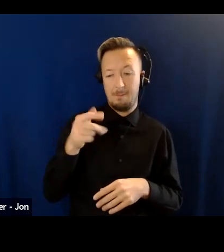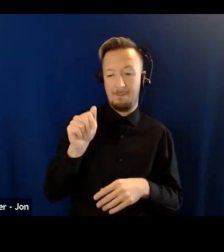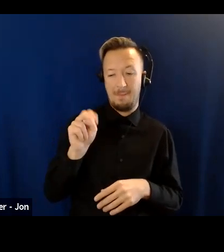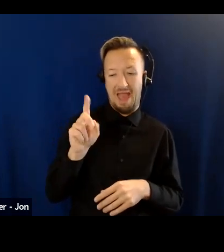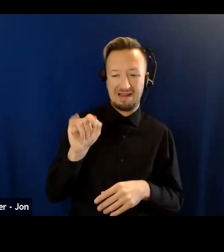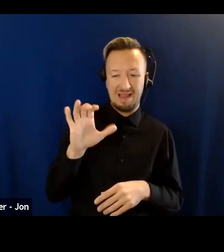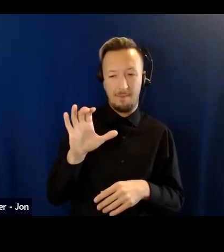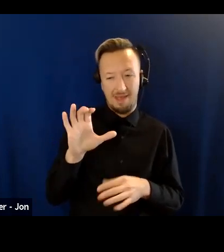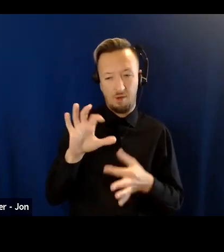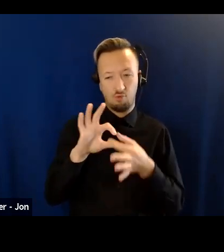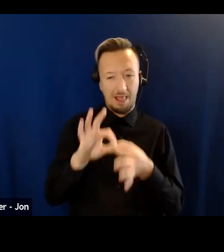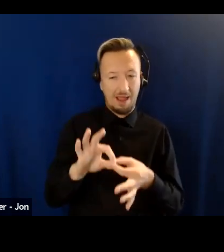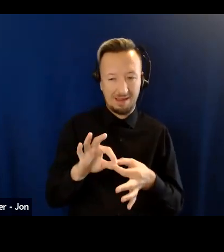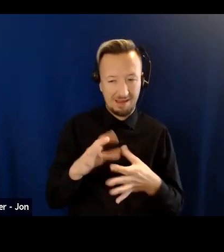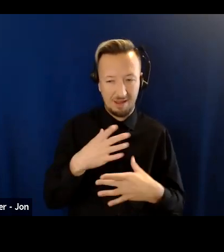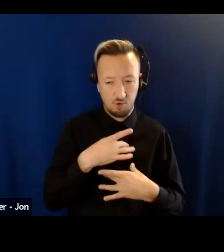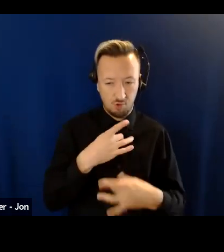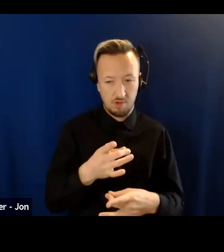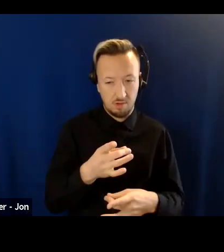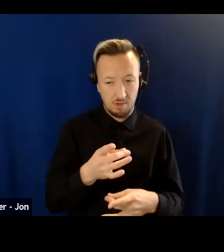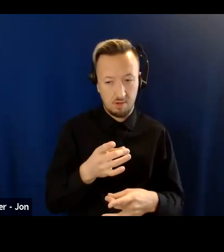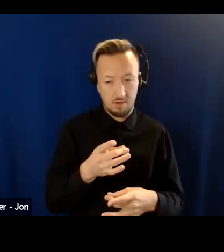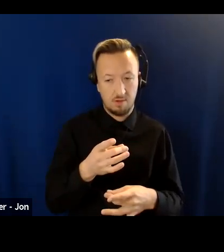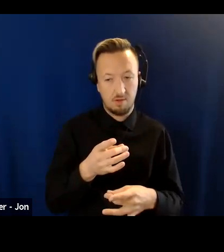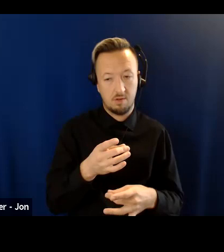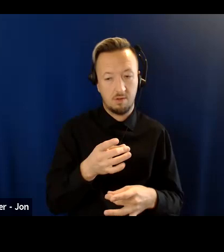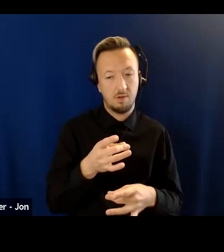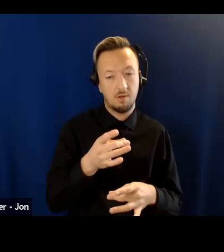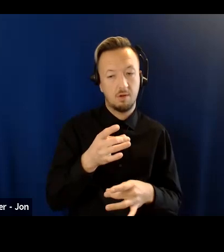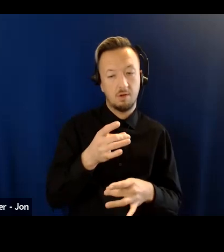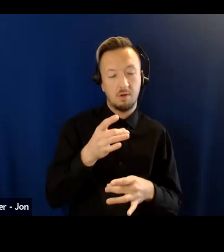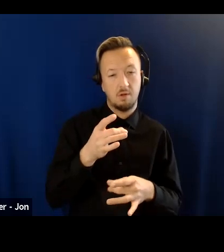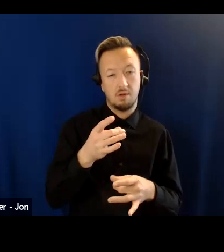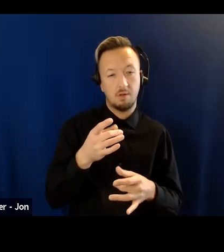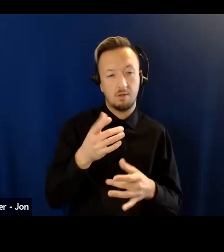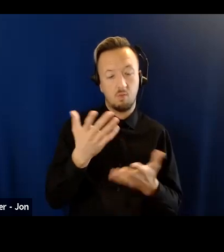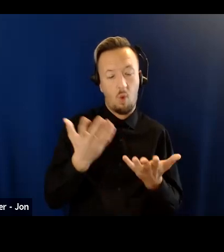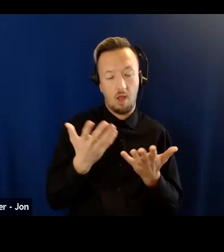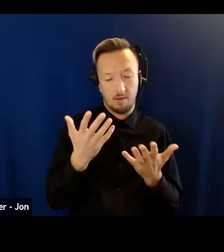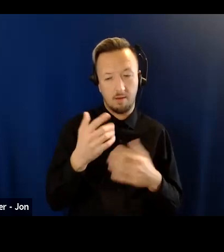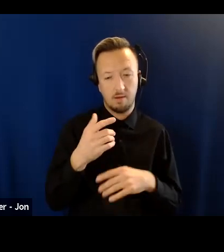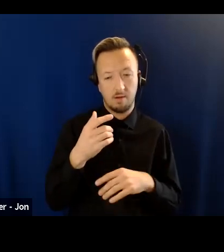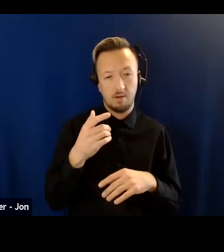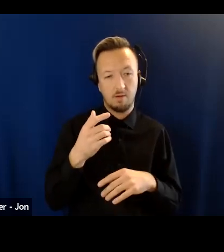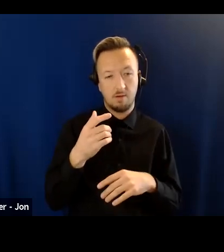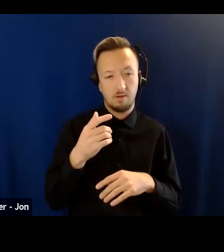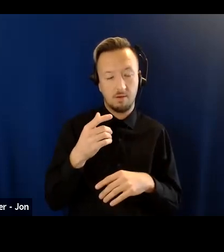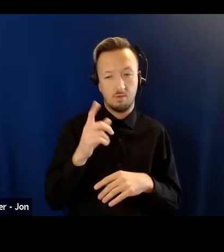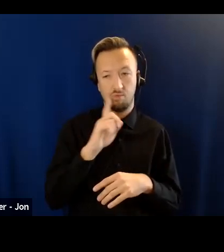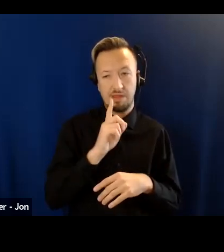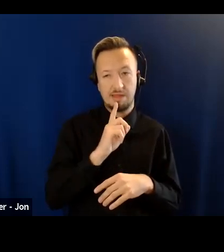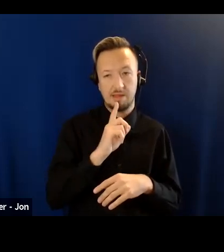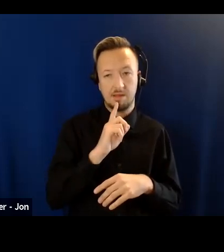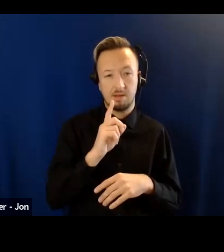pandemic-related interest in these issues has been the